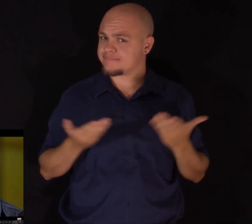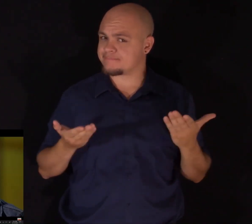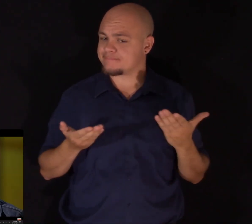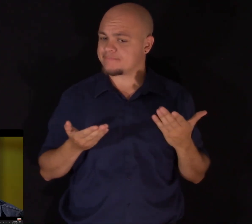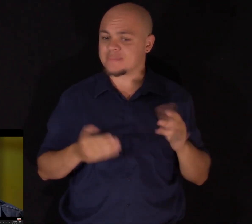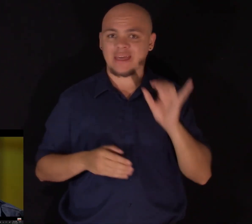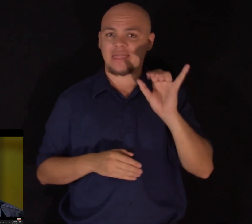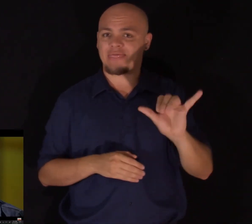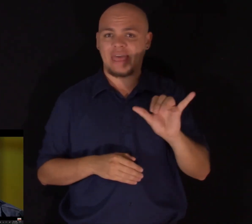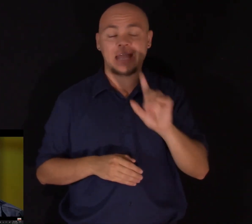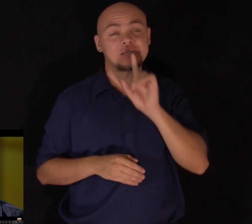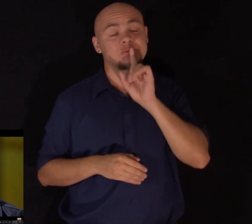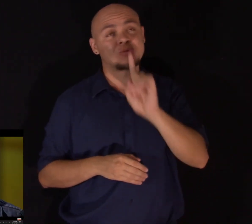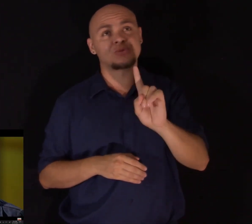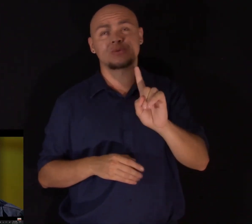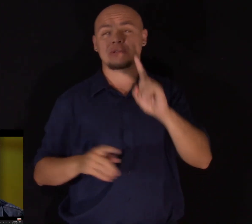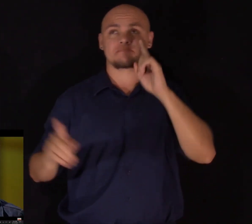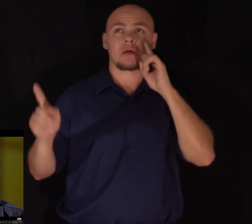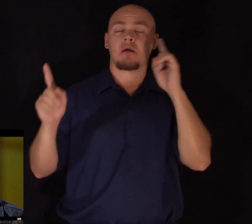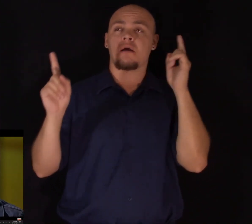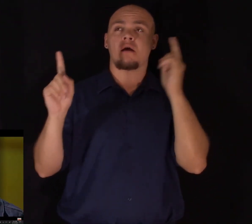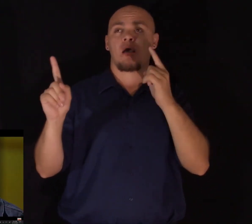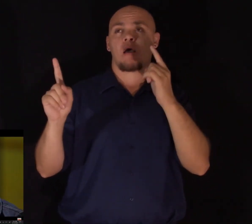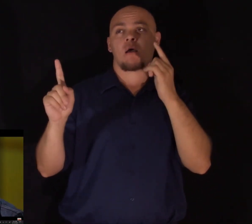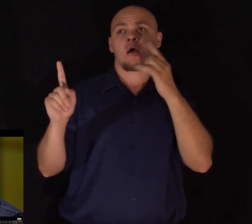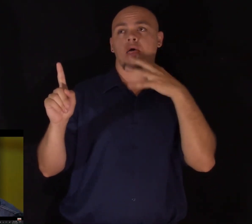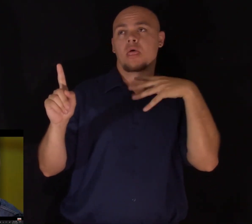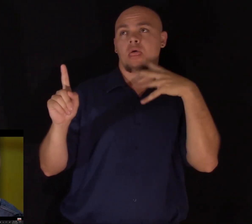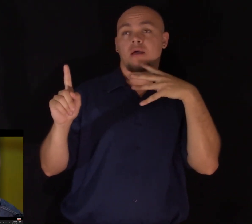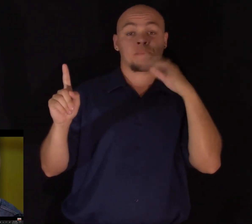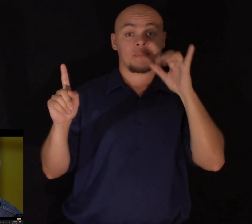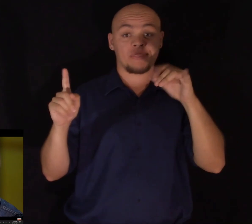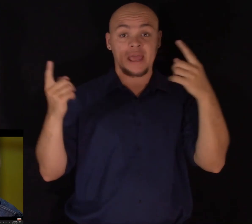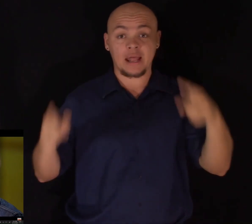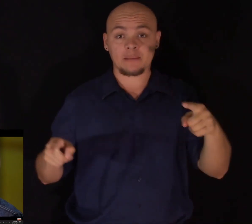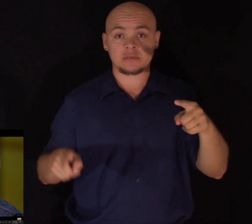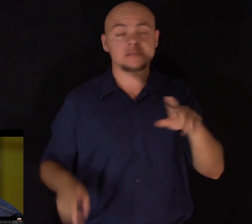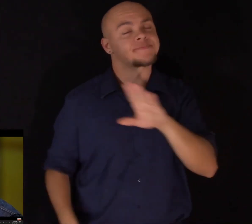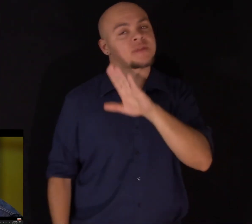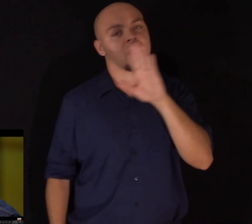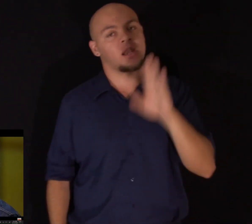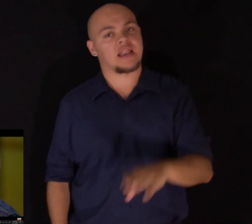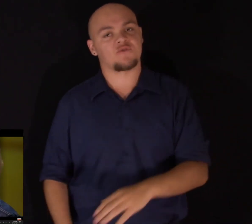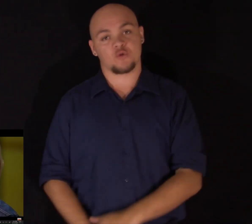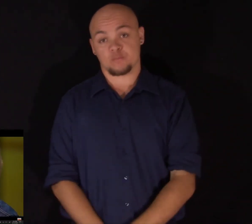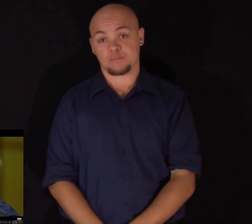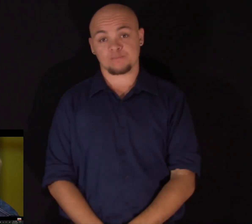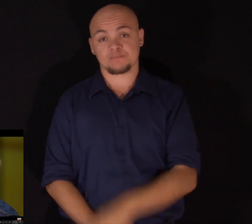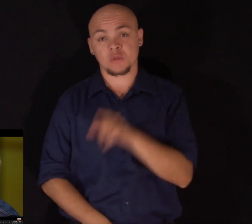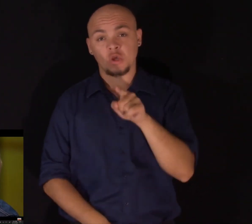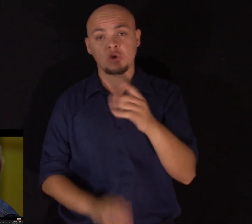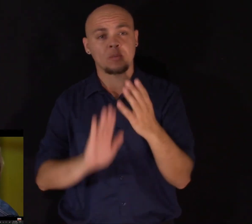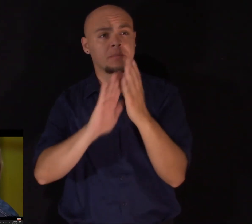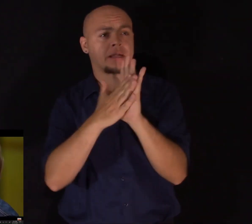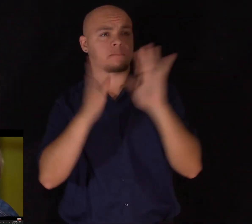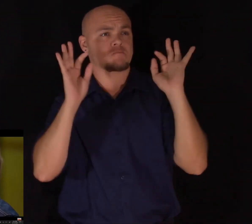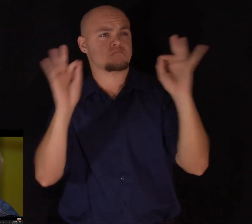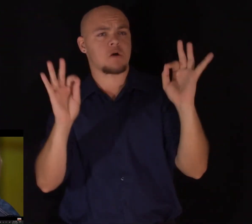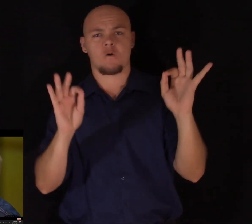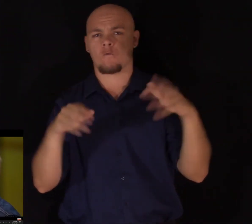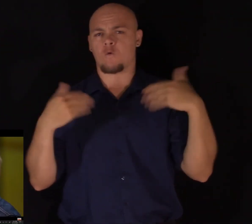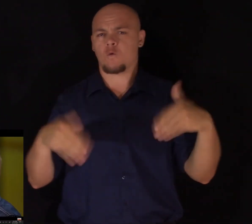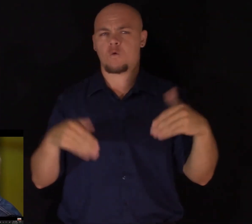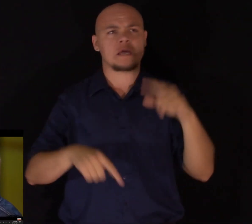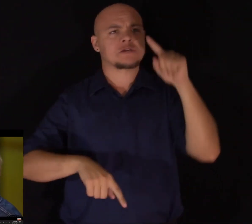And that is seductive. But the truth is, that never happens. And even if you got as perfect as you could and as bulletproof as you